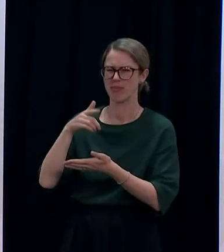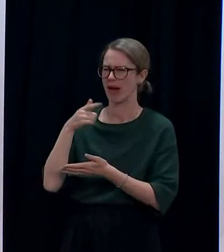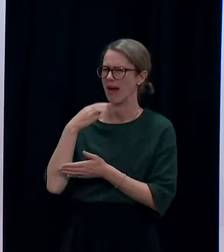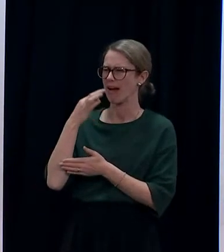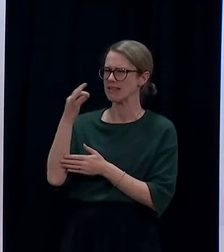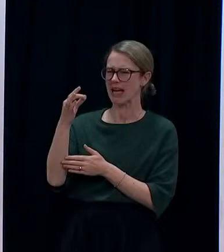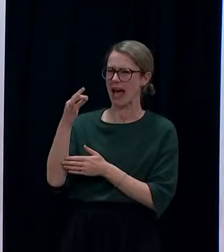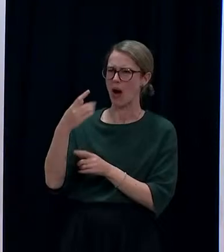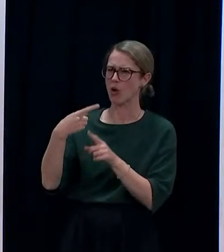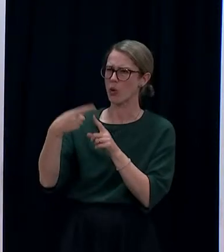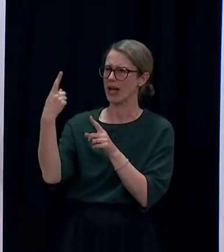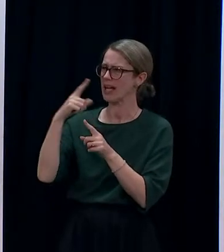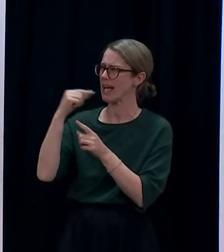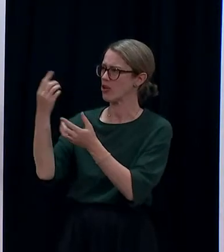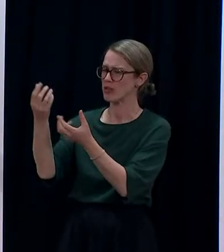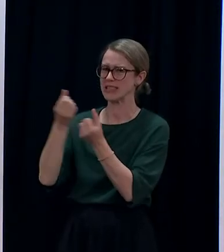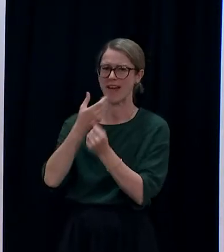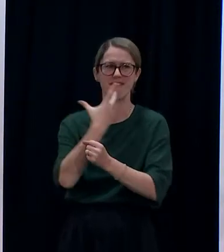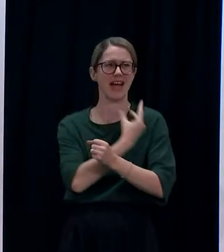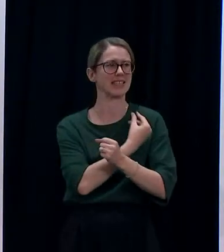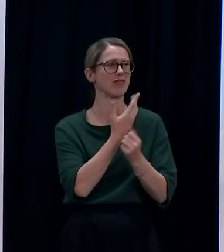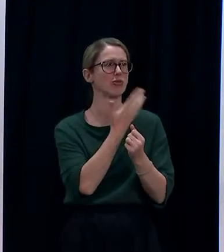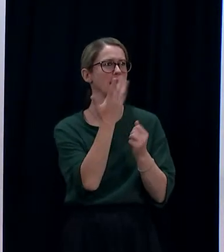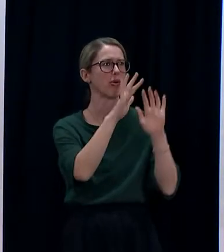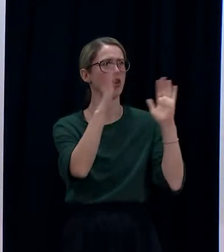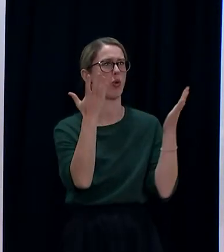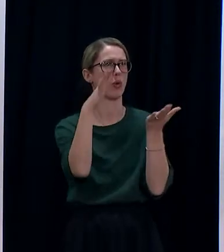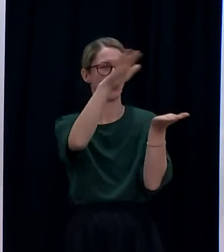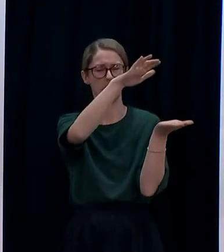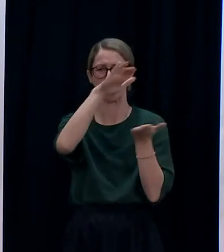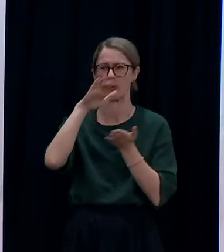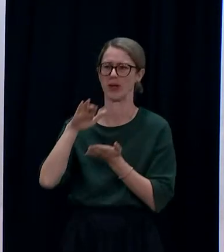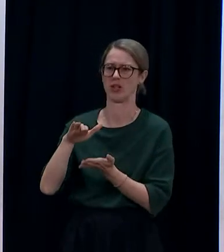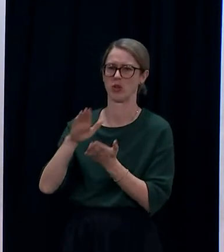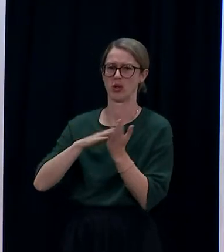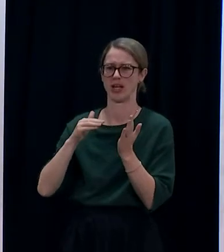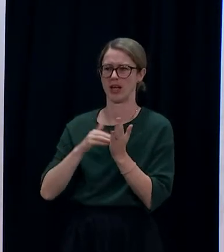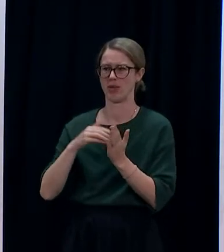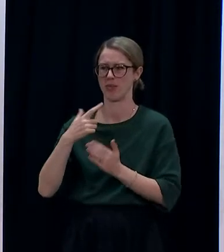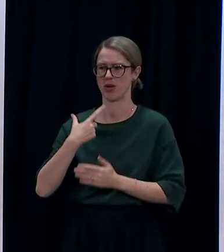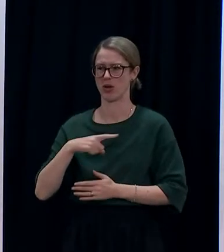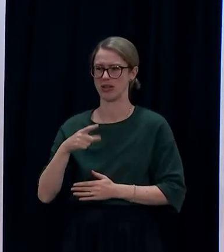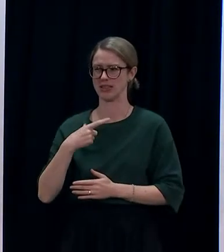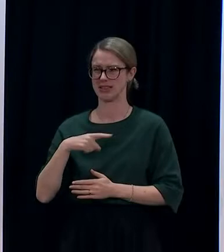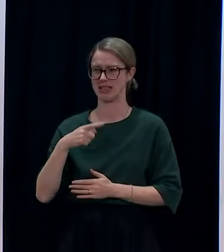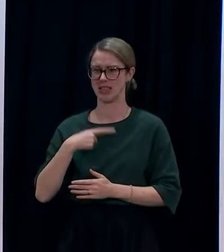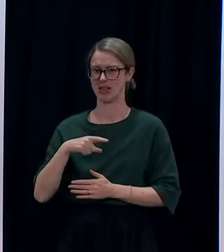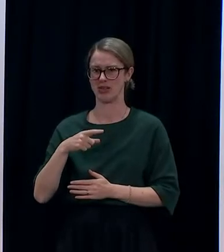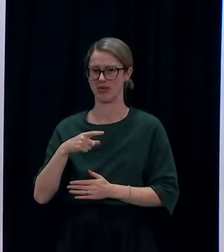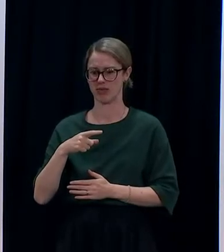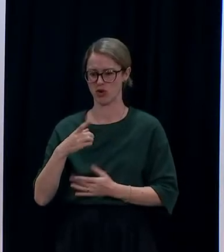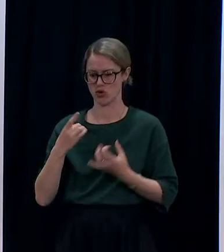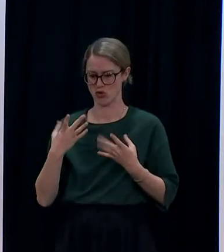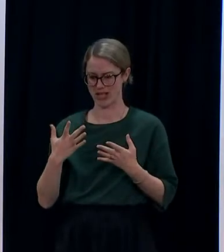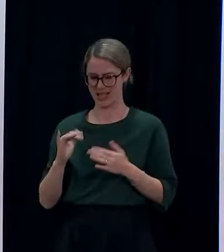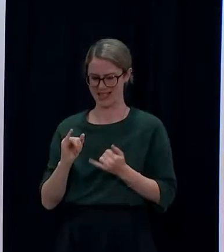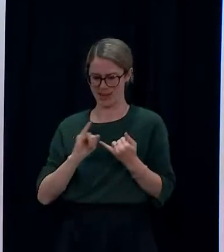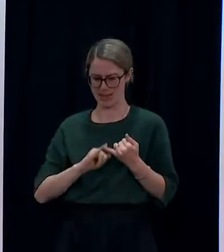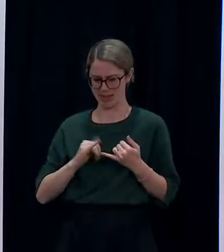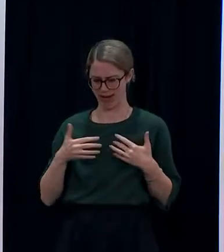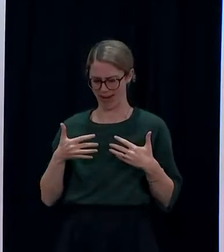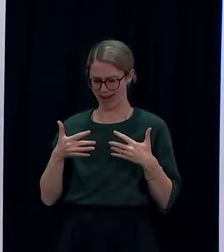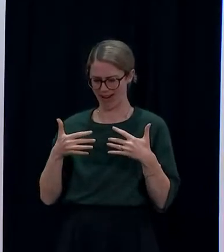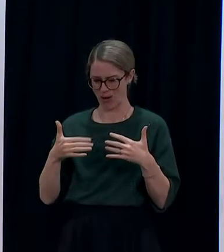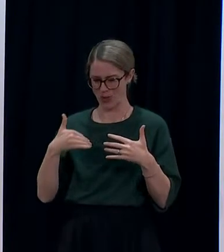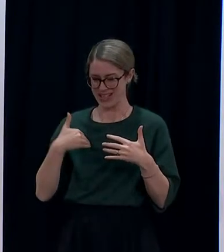how quickly can you get vaccines from somewhere else in the world into the country, given that we're a few days into this month already, and we